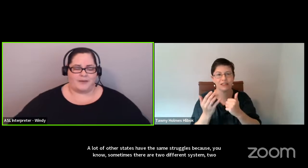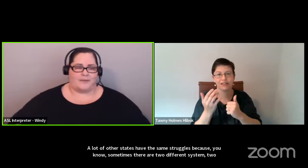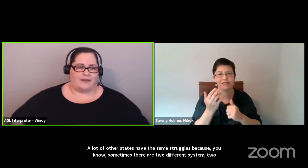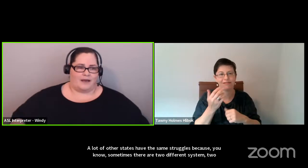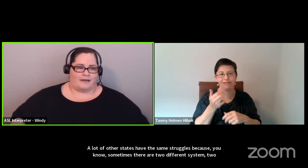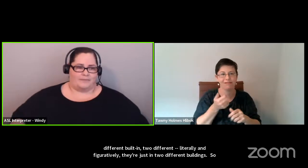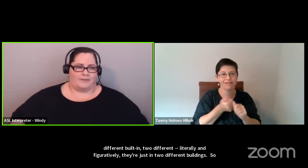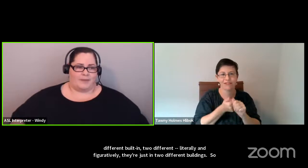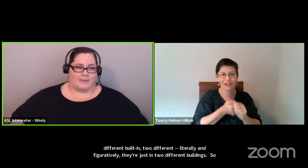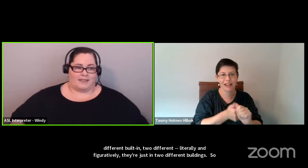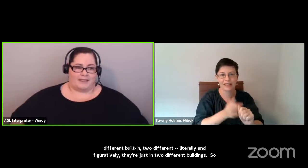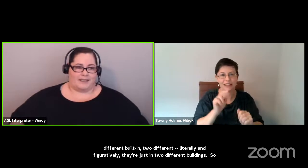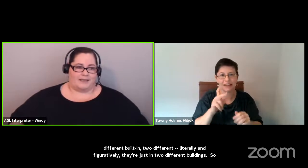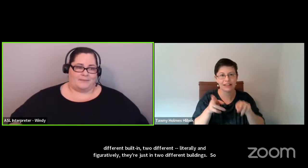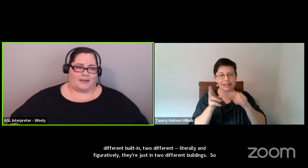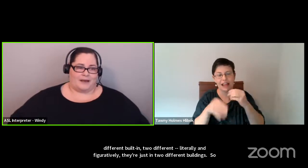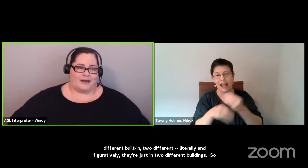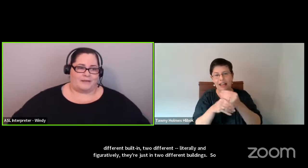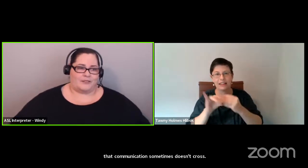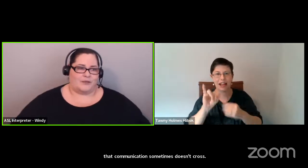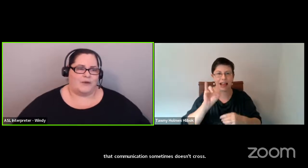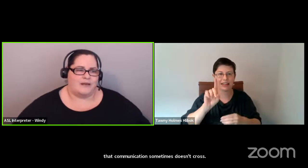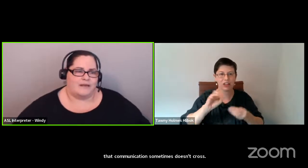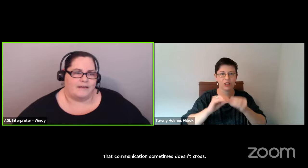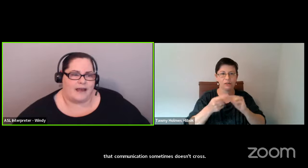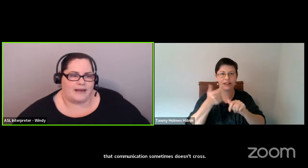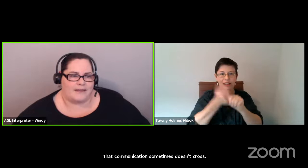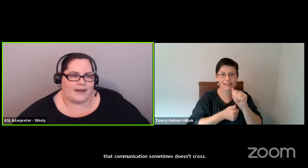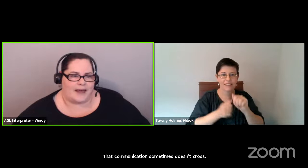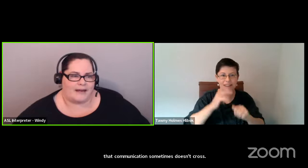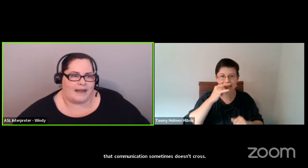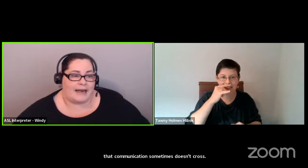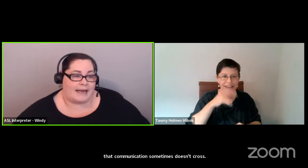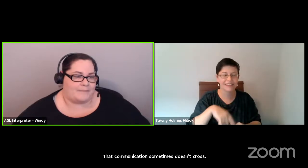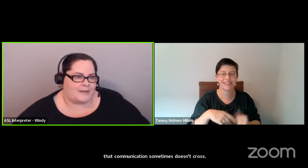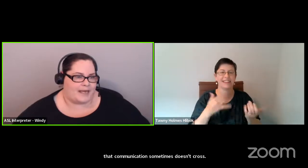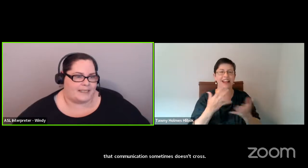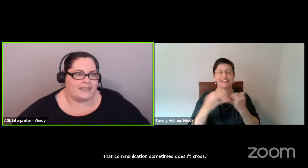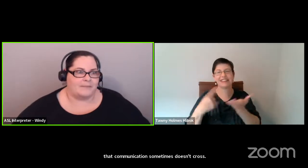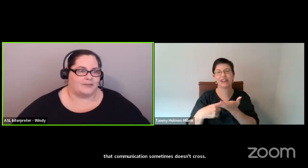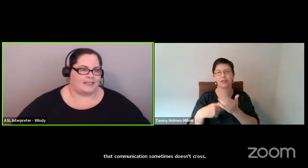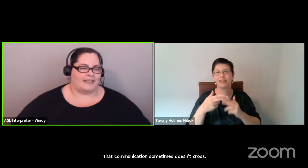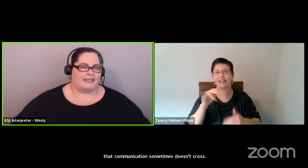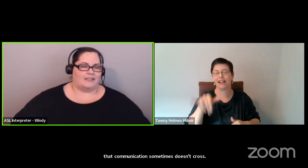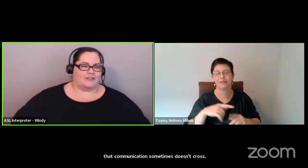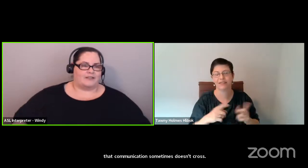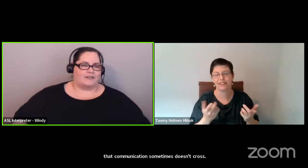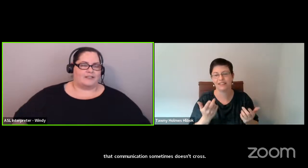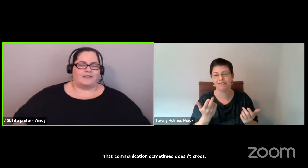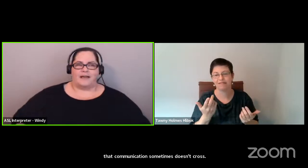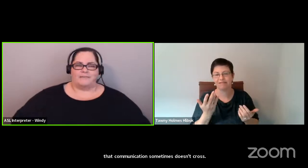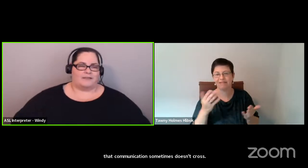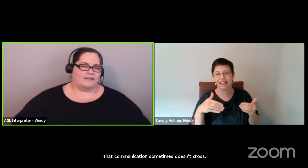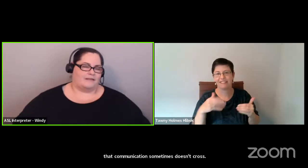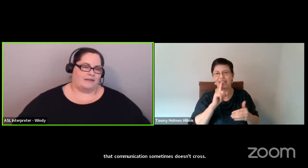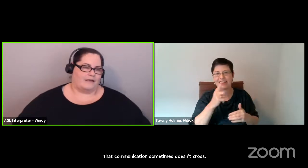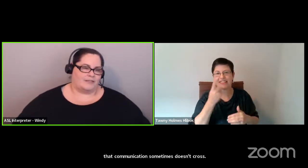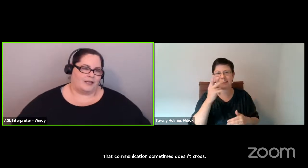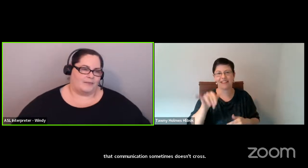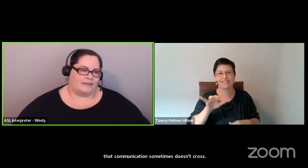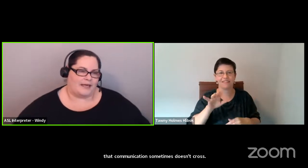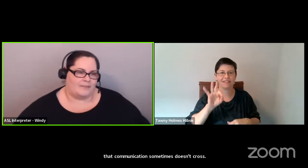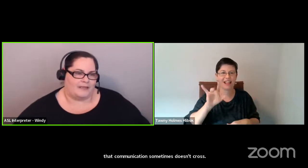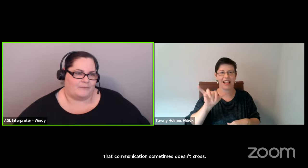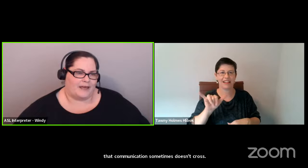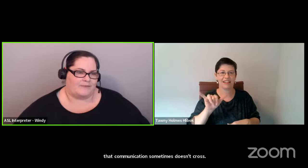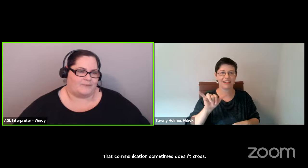over here, they might not, it might be the same kid and it might not. So adding maybe ID numbers to kids, there's been a lot of